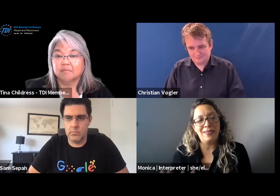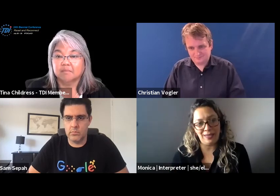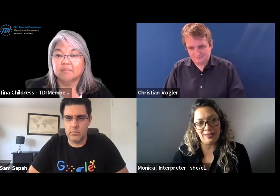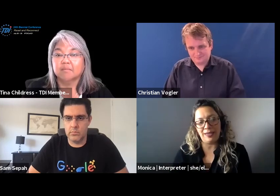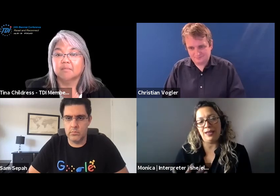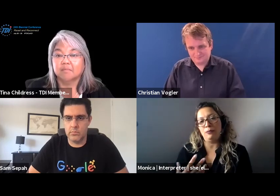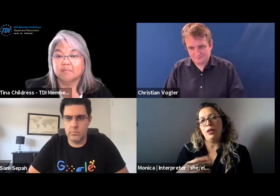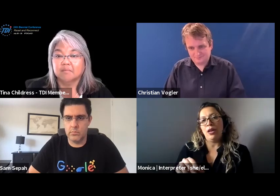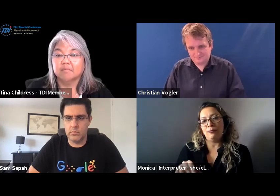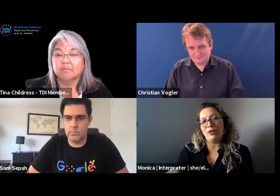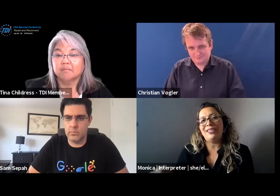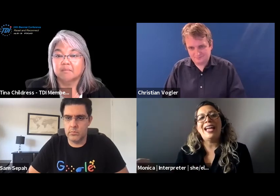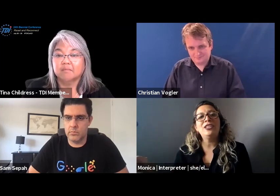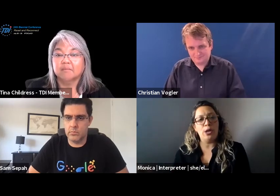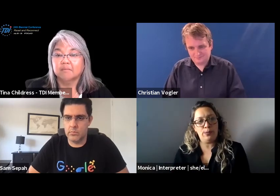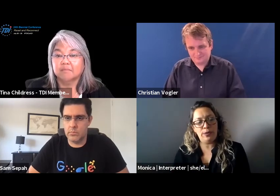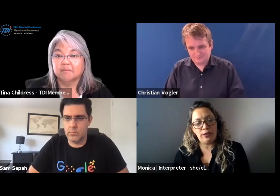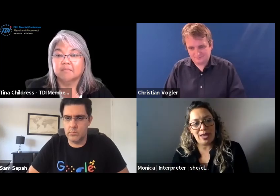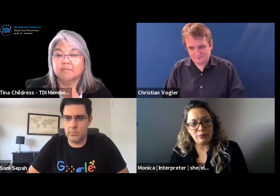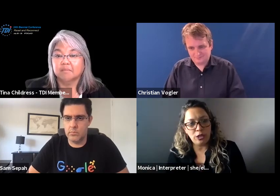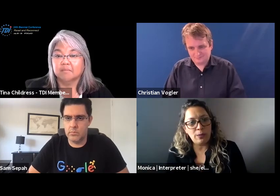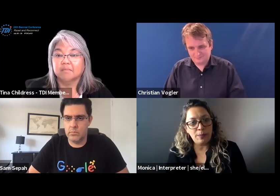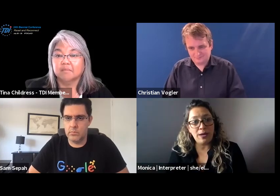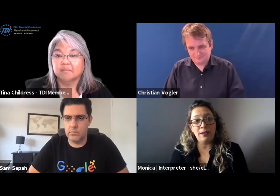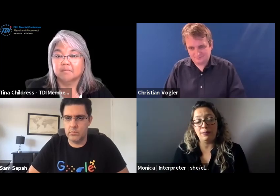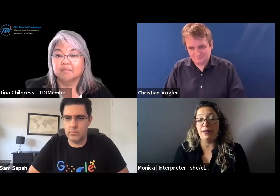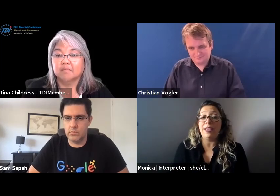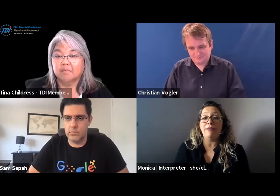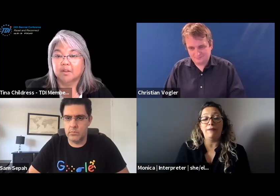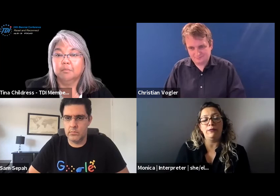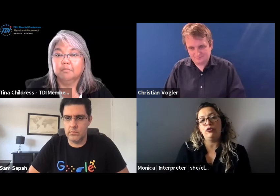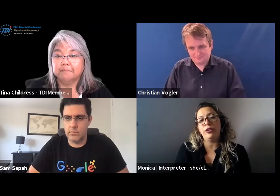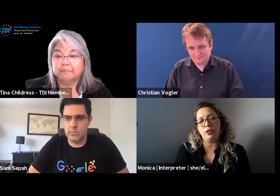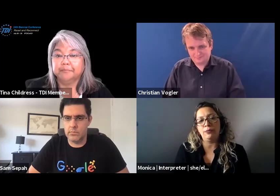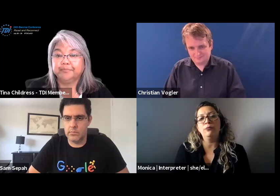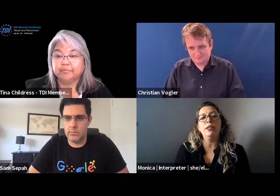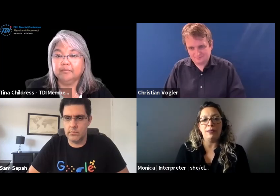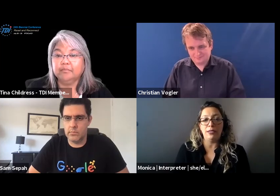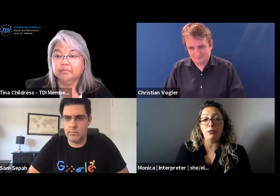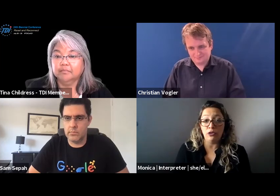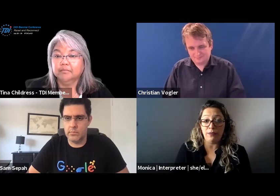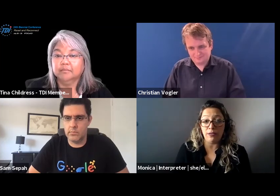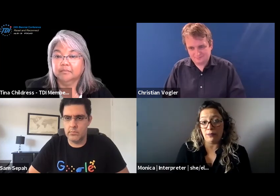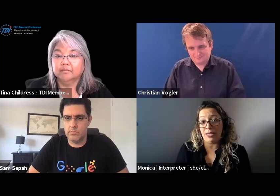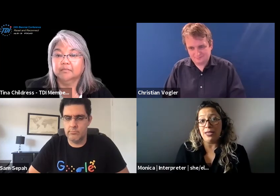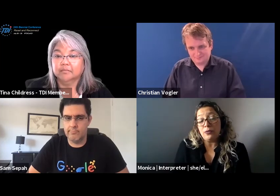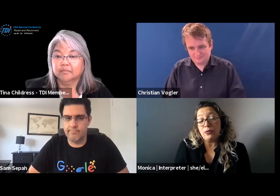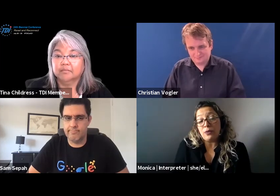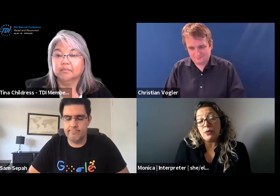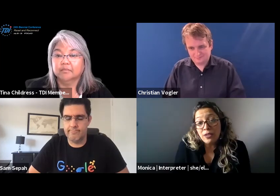access things and I'm trying to catch up with the captioning on the bottom. If I have that full transcript, it really makes a huge difference for me. So I would